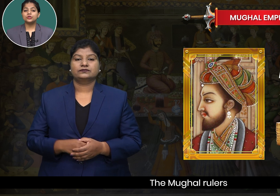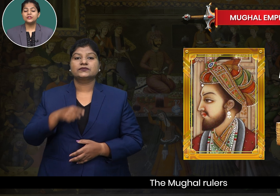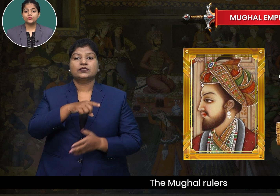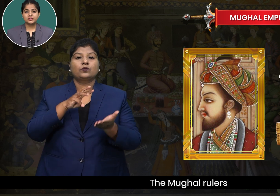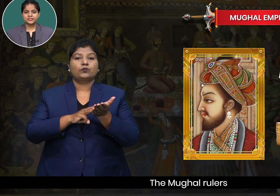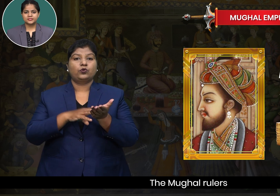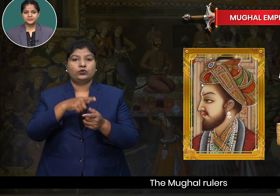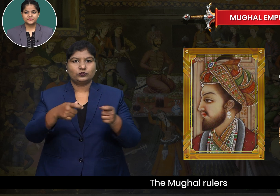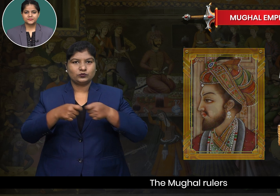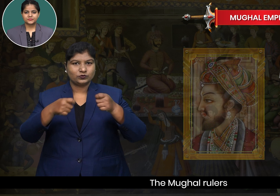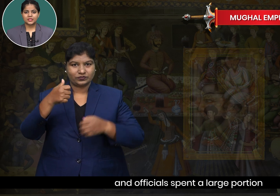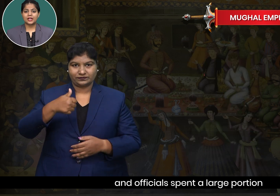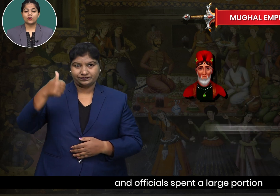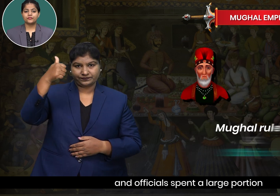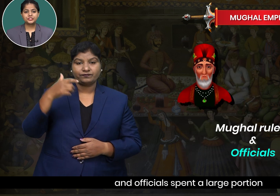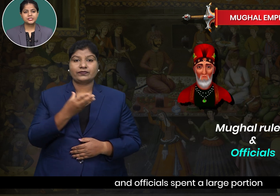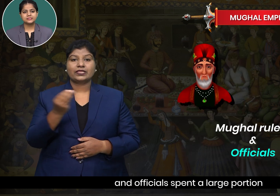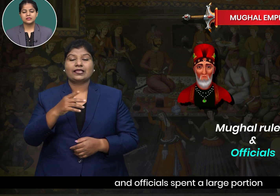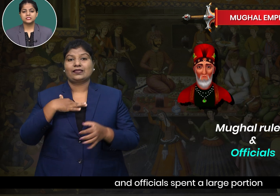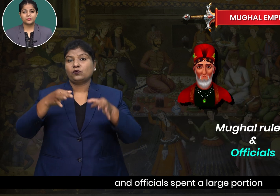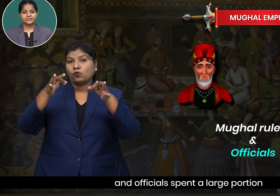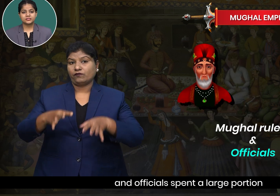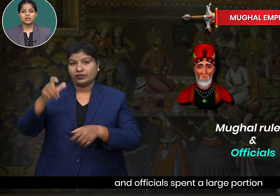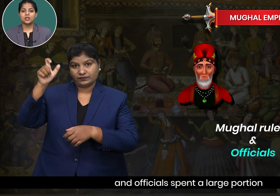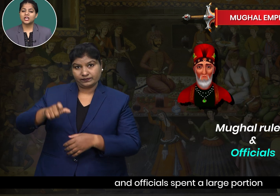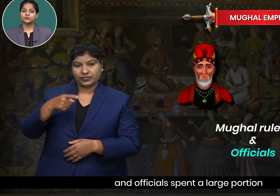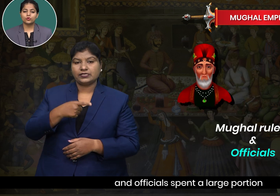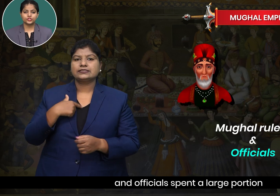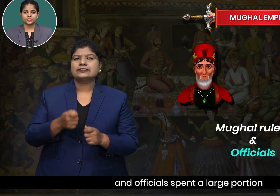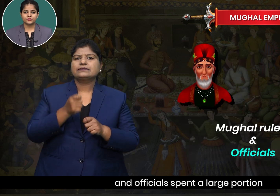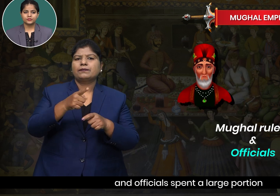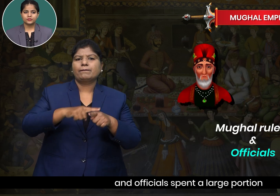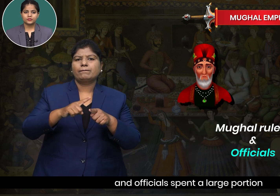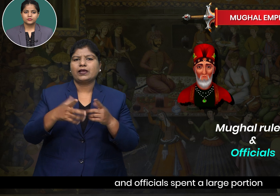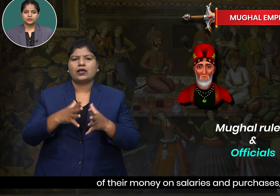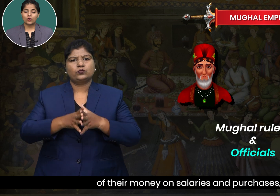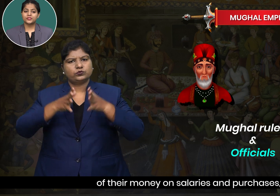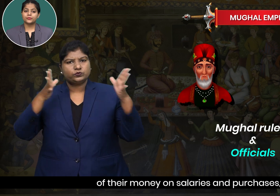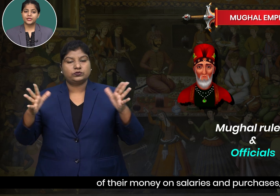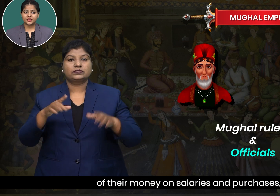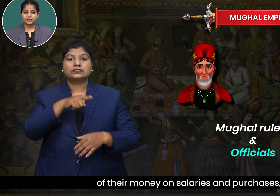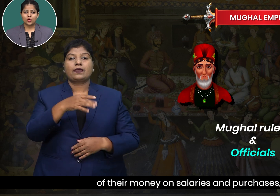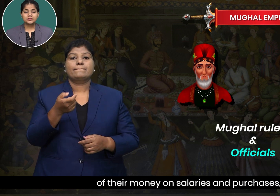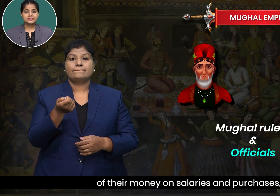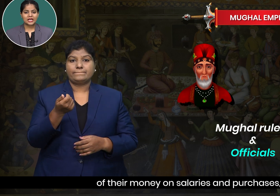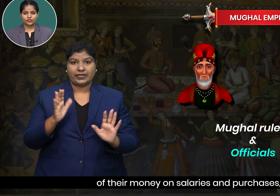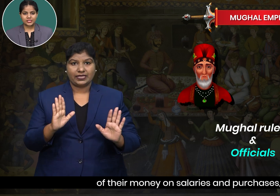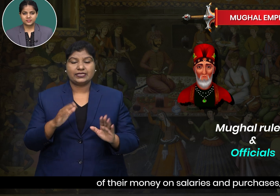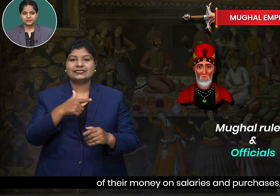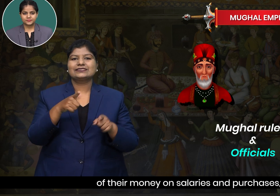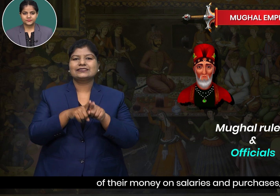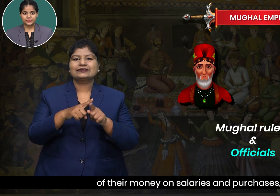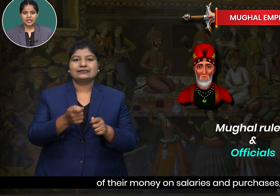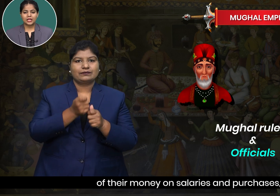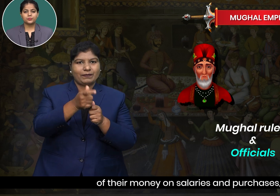The Mughal rulers and officials spent a large portion of their money on